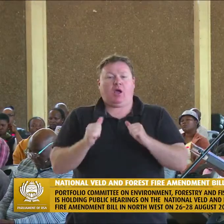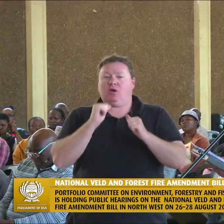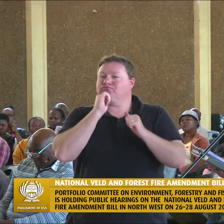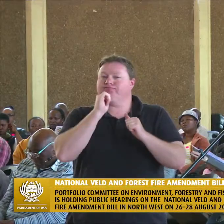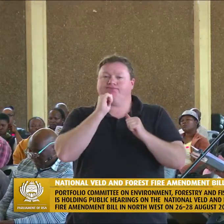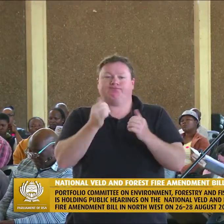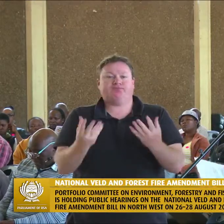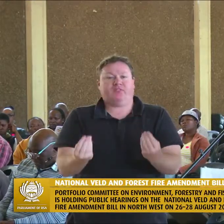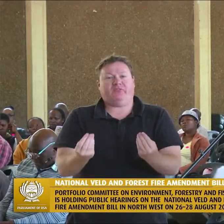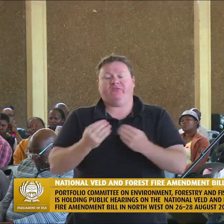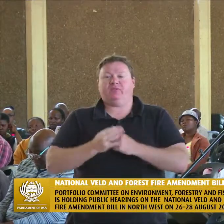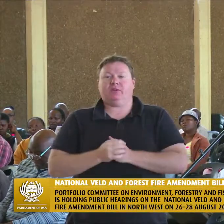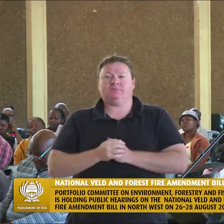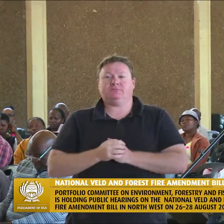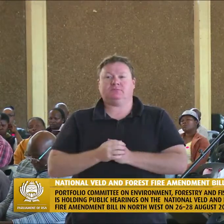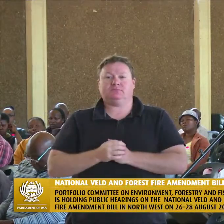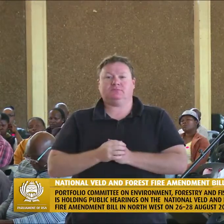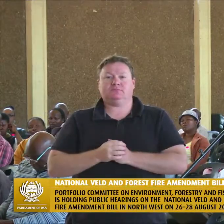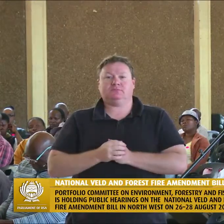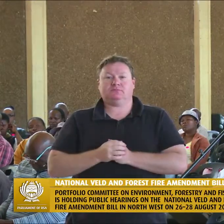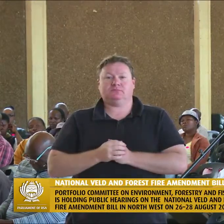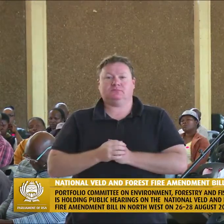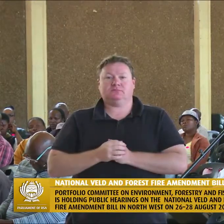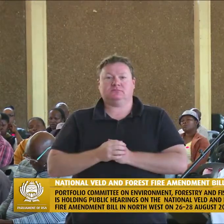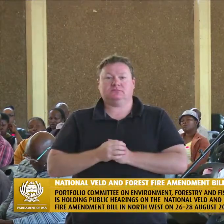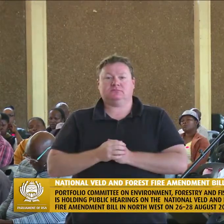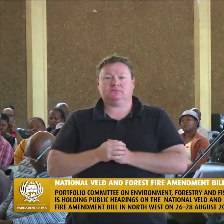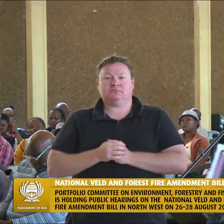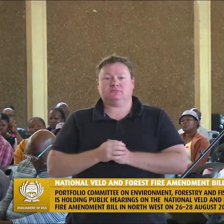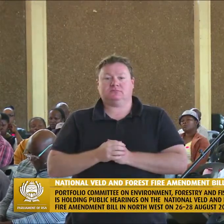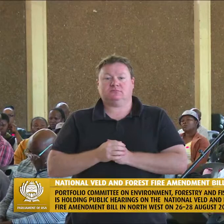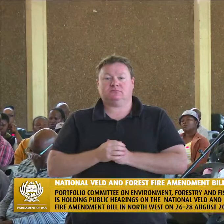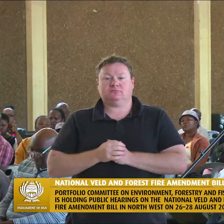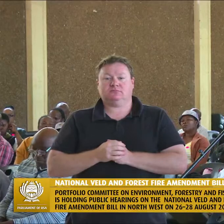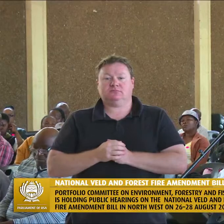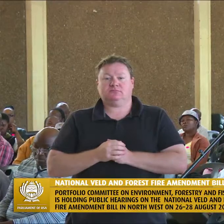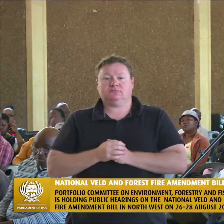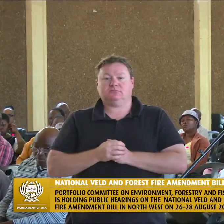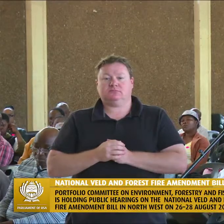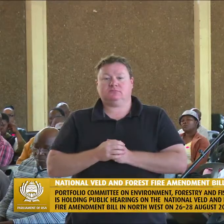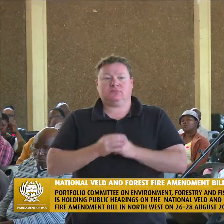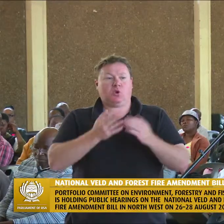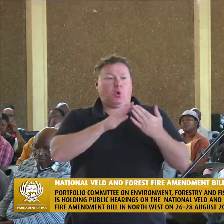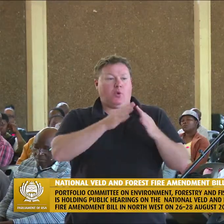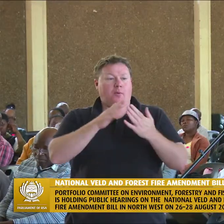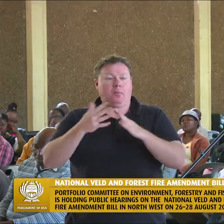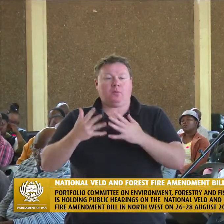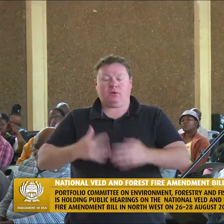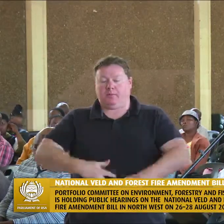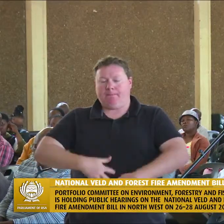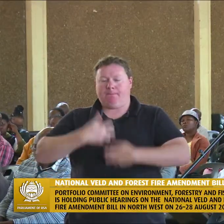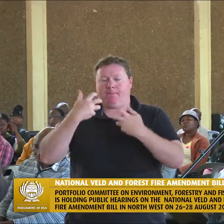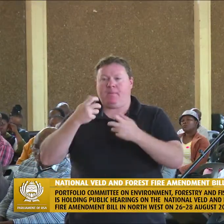account so what what happens is the community seats of stuff for life